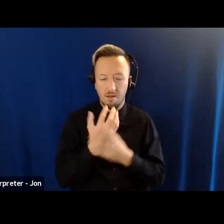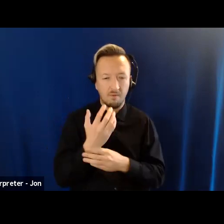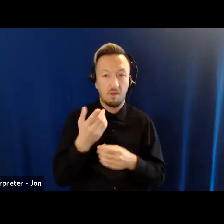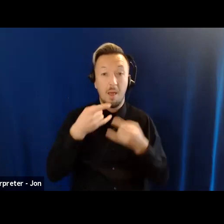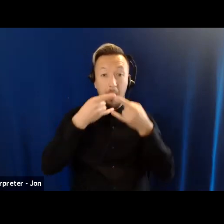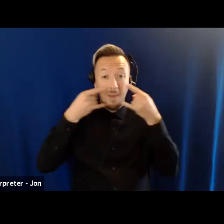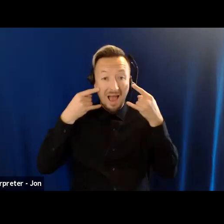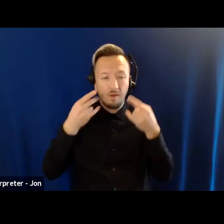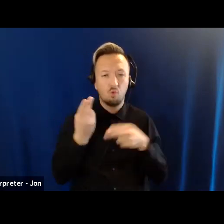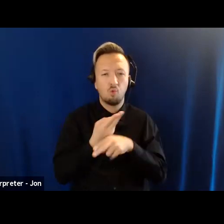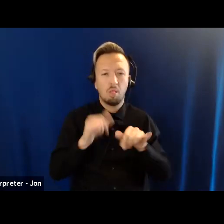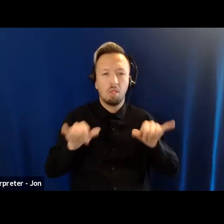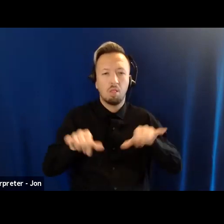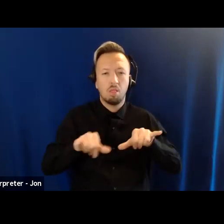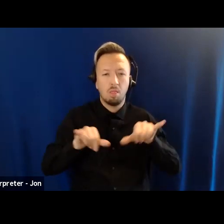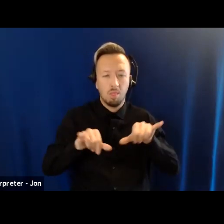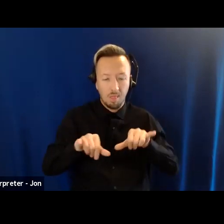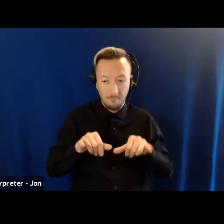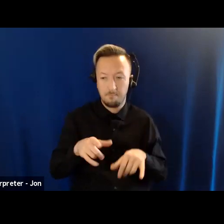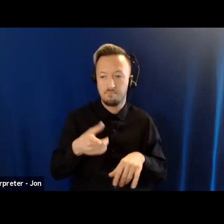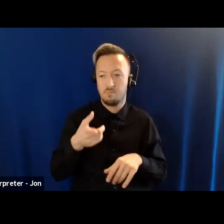our consumers a chance to live.